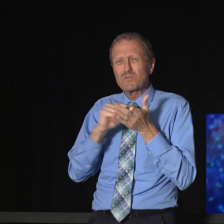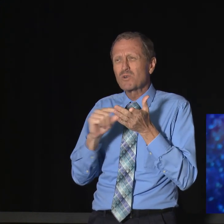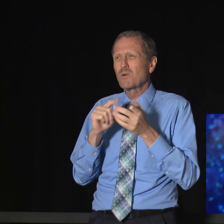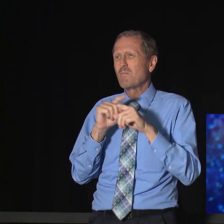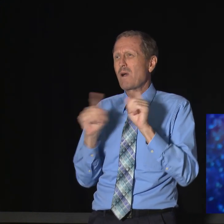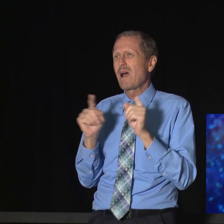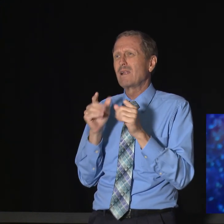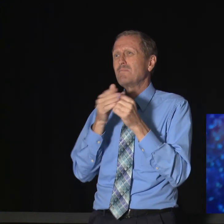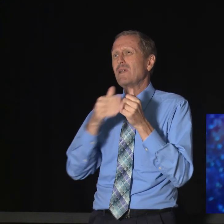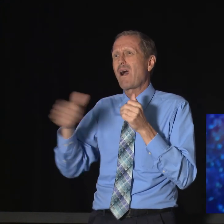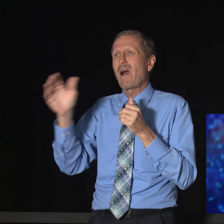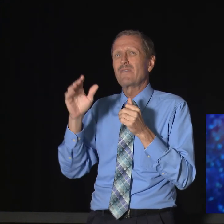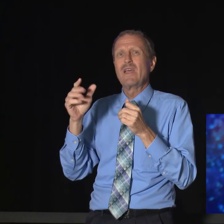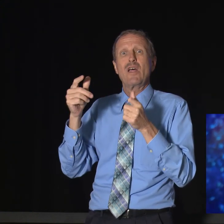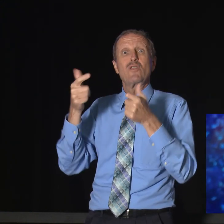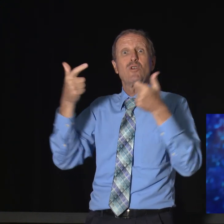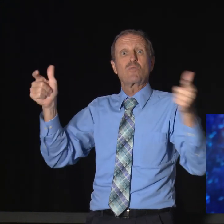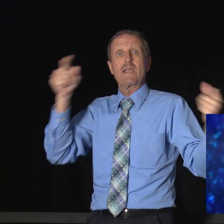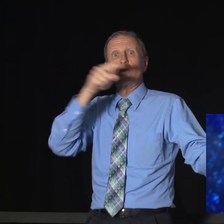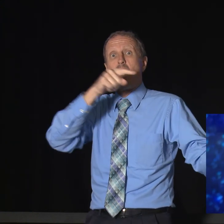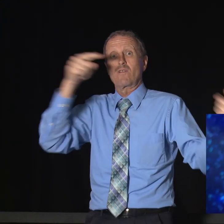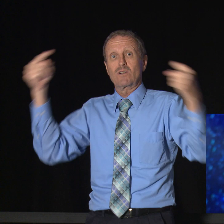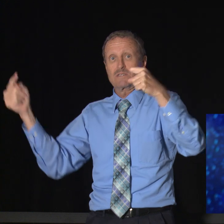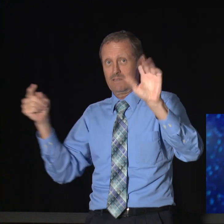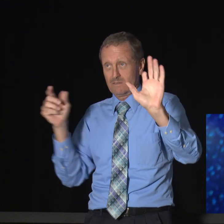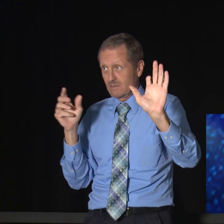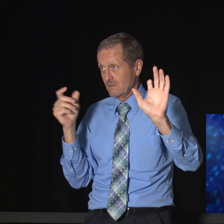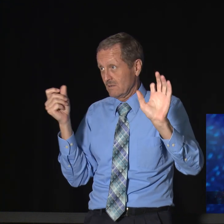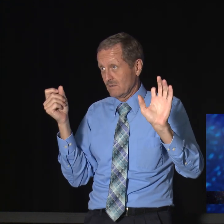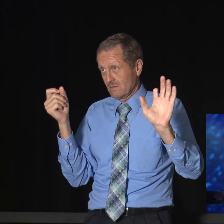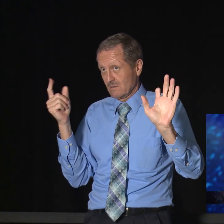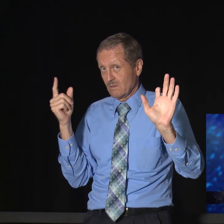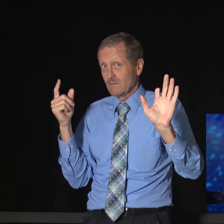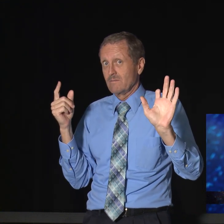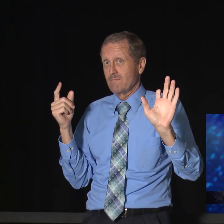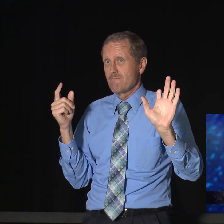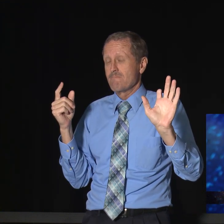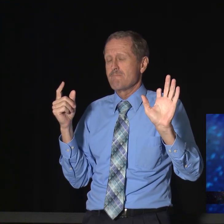even beyond in the great controversy. Listen to me.